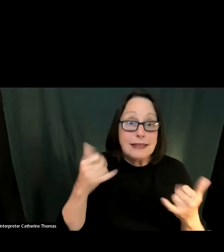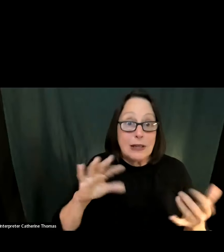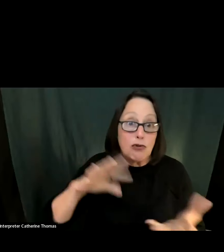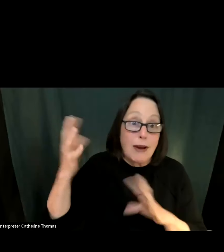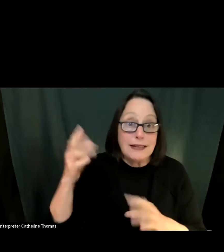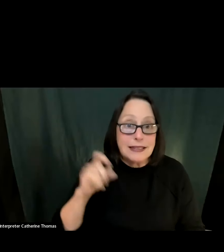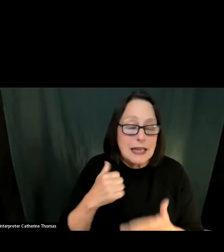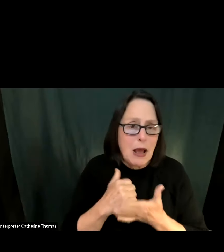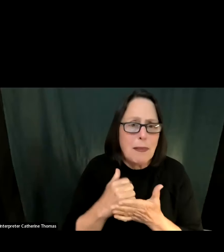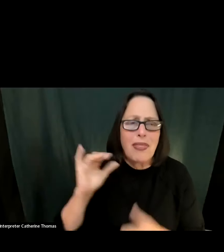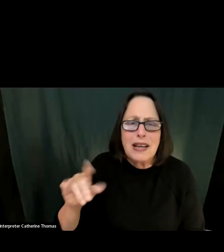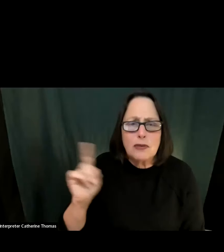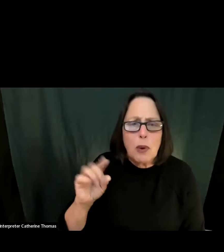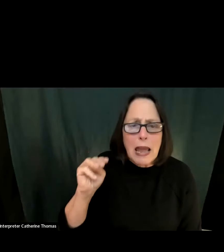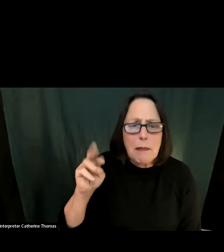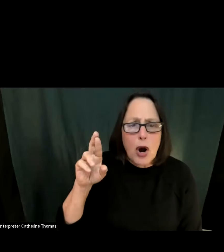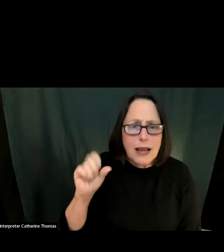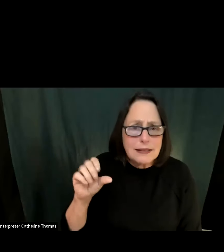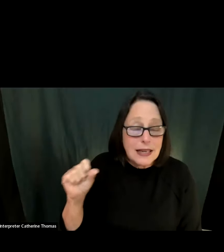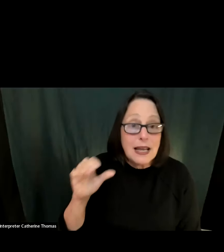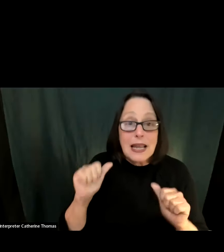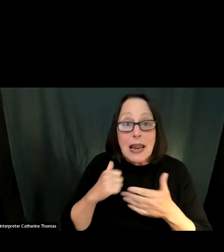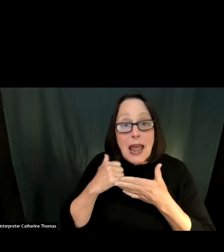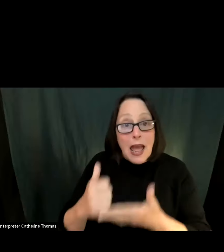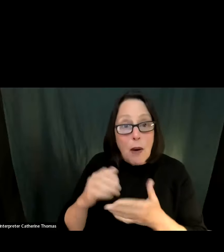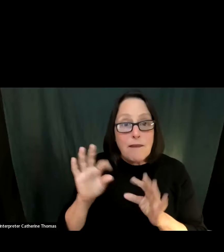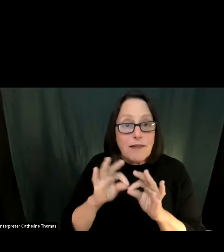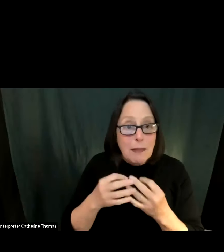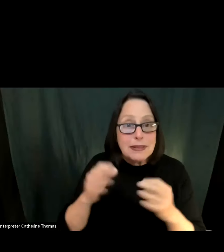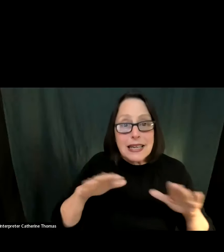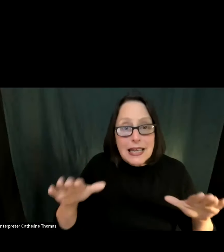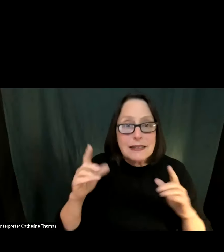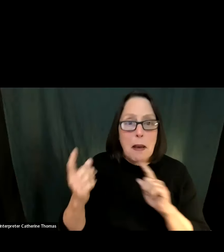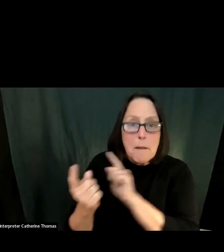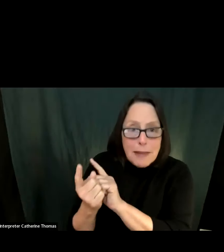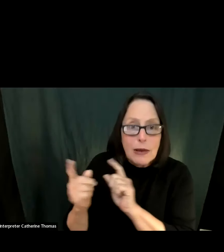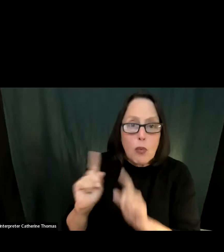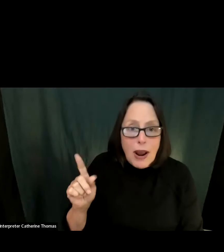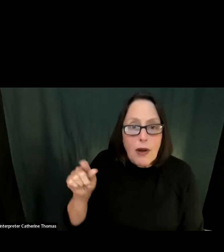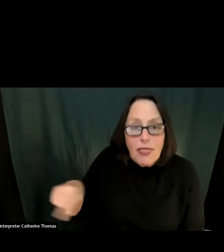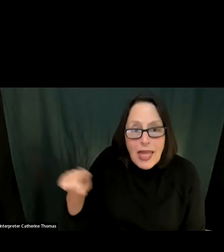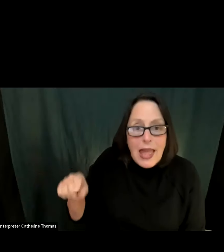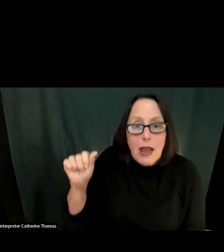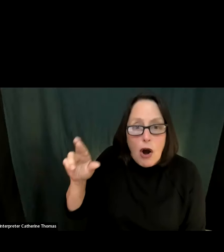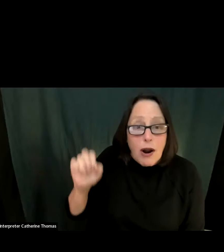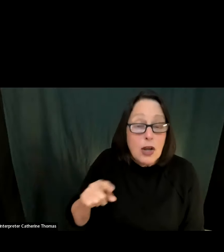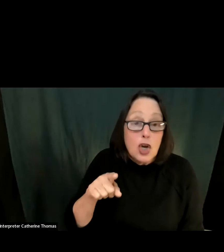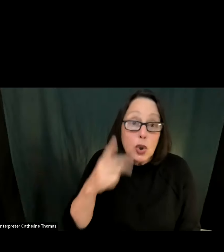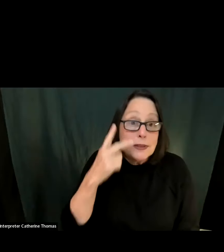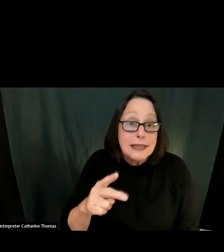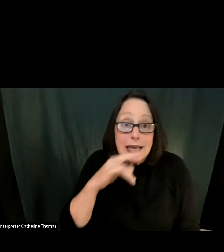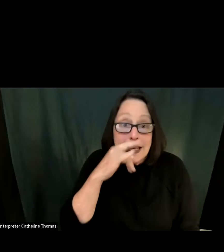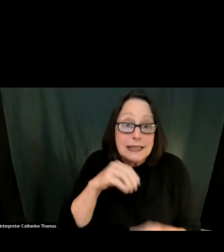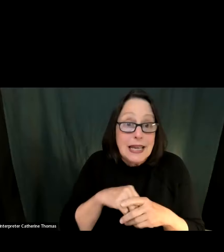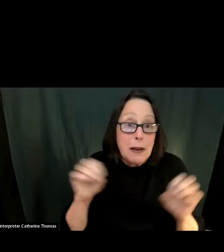where MRSS can play this really fabulous role to meet families and kids where they are. It's not uncommon to see kids in the emergency department who